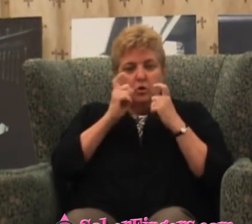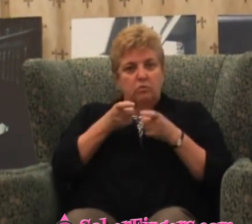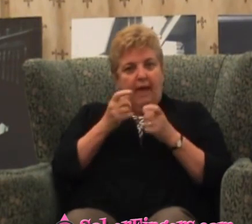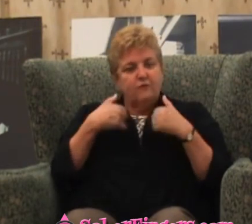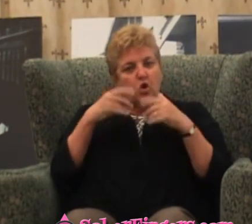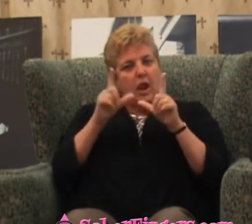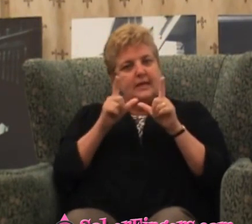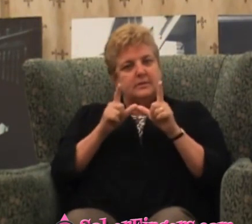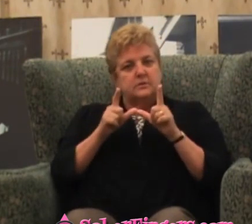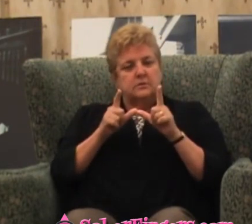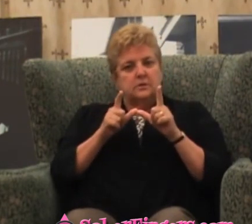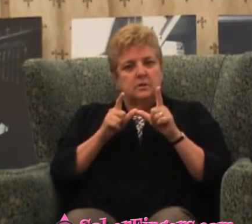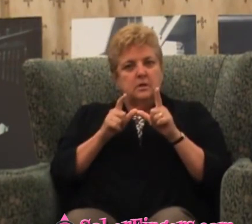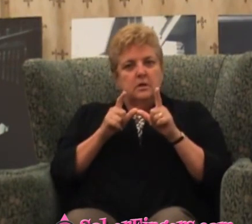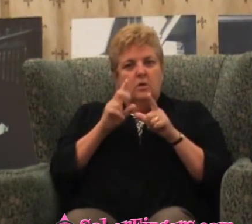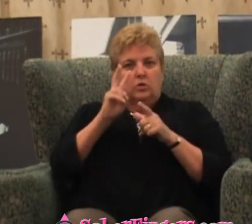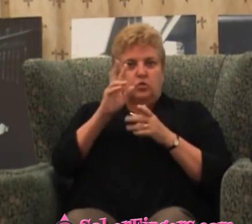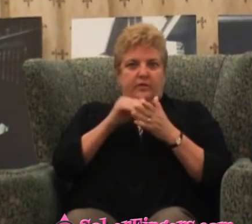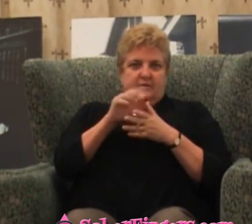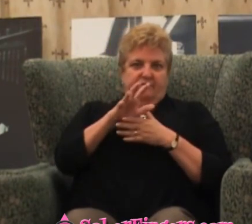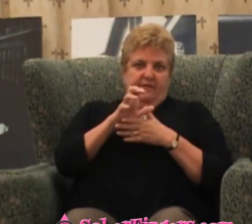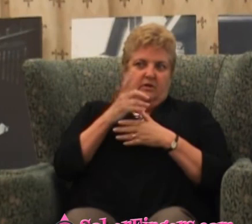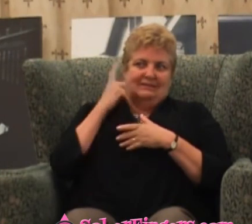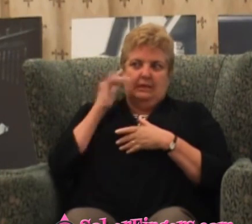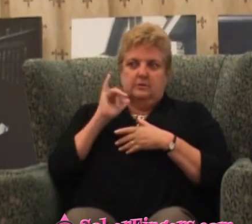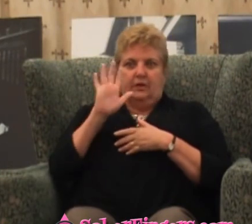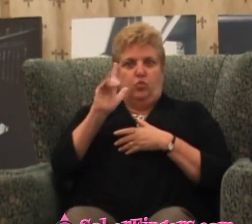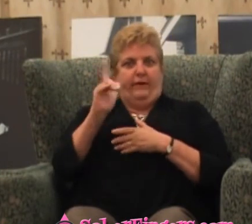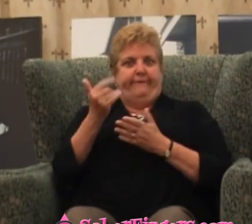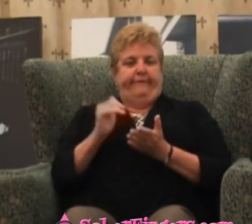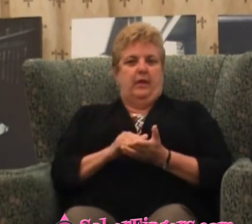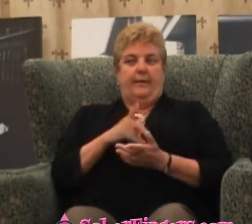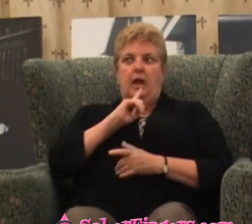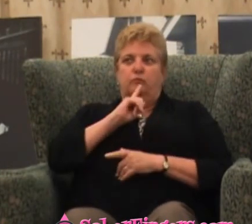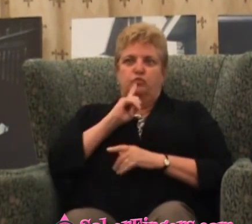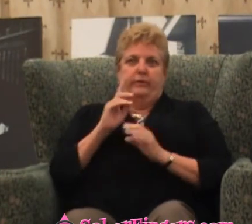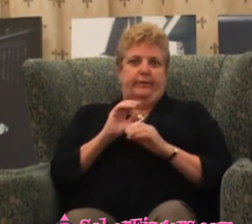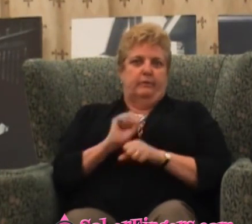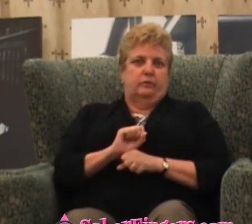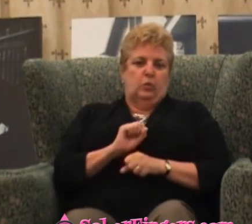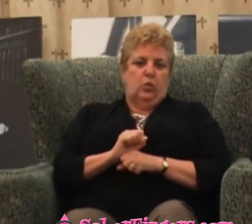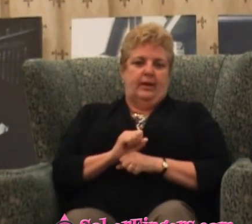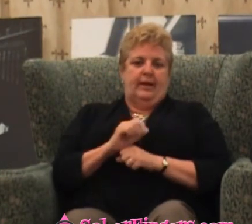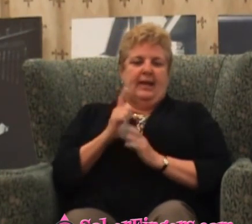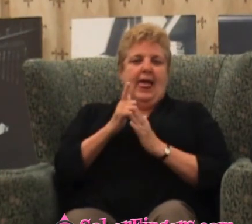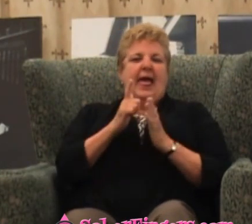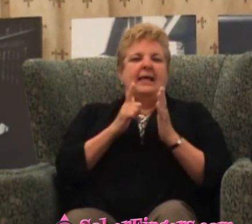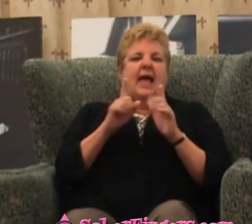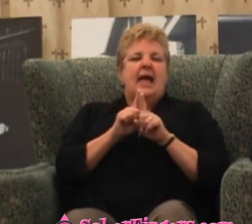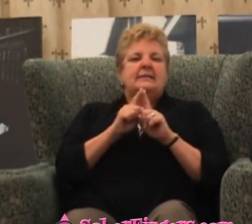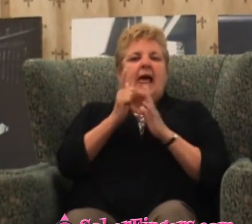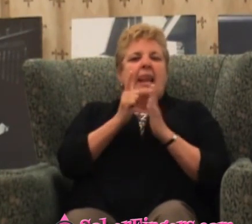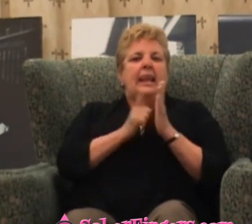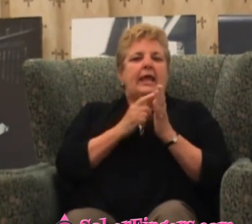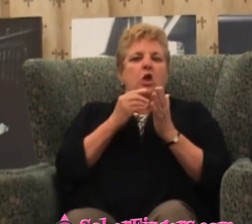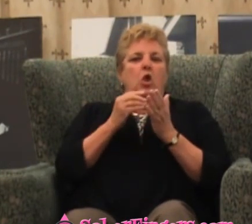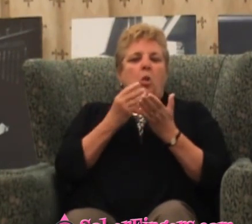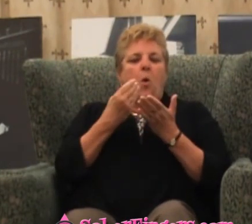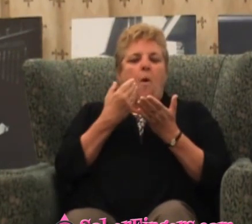like $25,000 at the time. I had a minimum wage job as a legal proofreader for a law firm. And I'm thinking, but you know